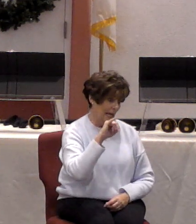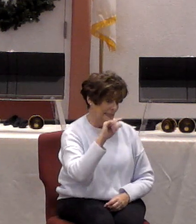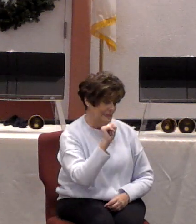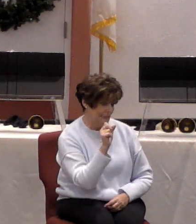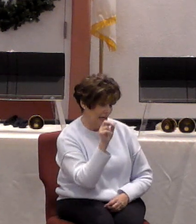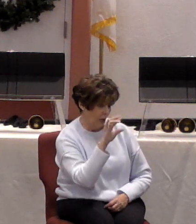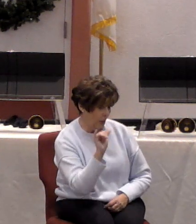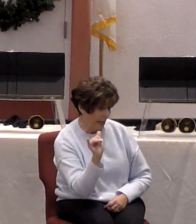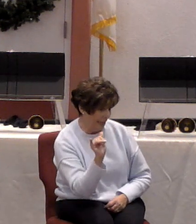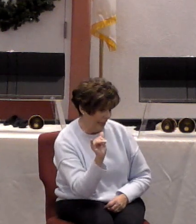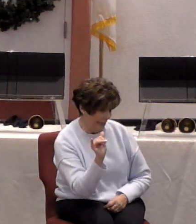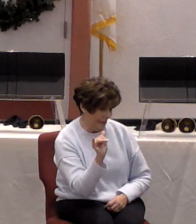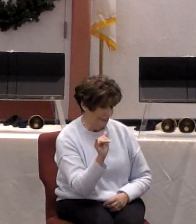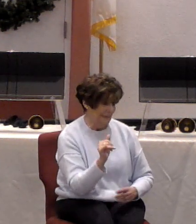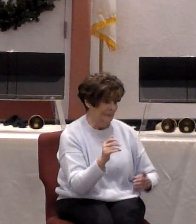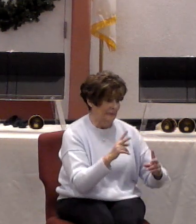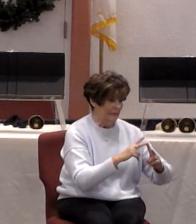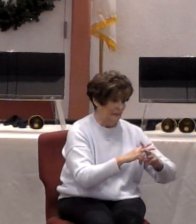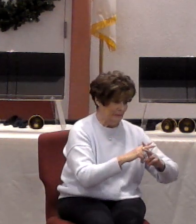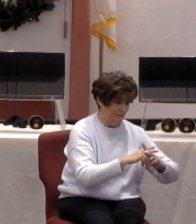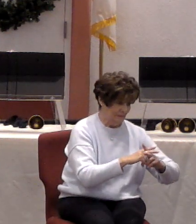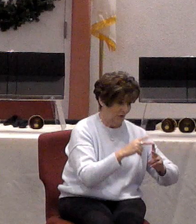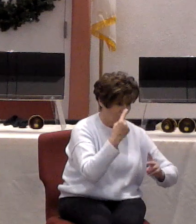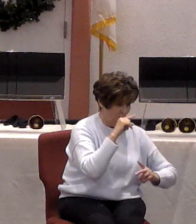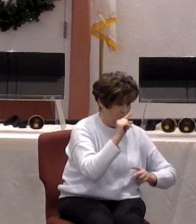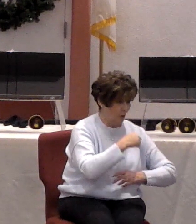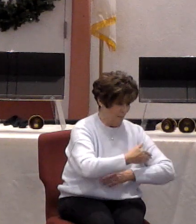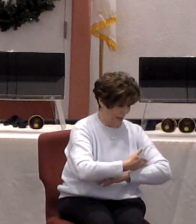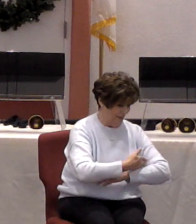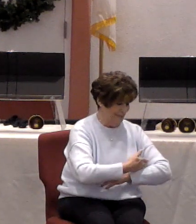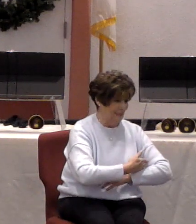real clean location for a newborn baby. But that's where they found him.